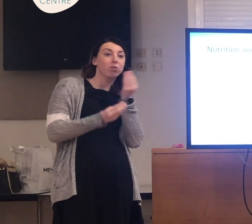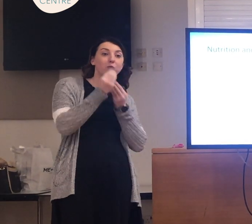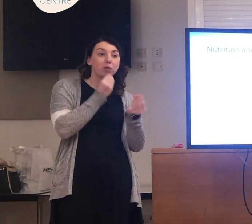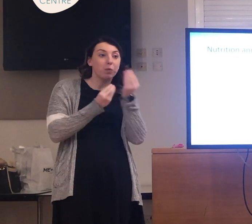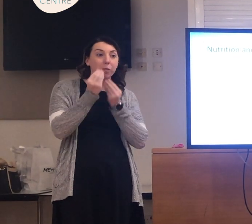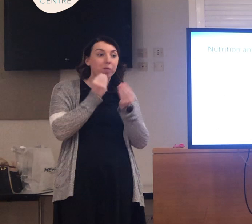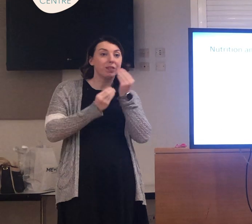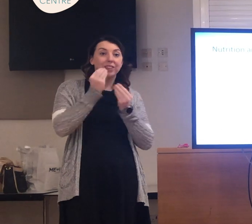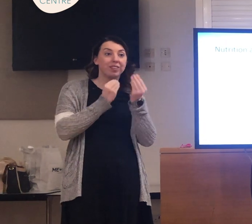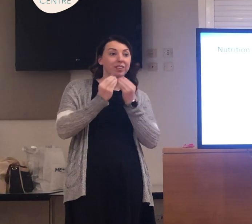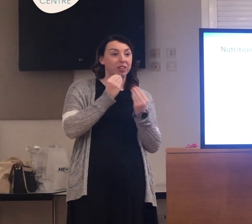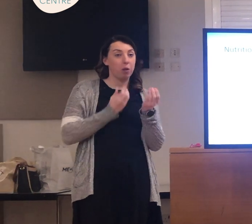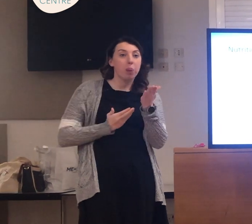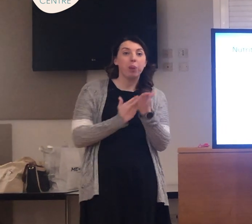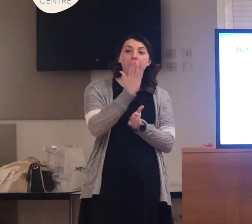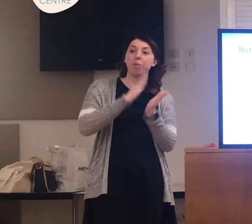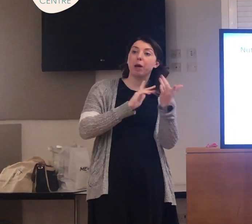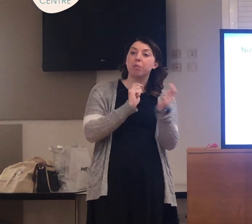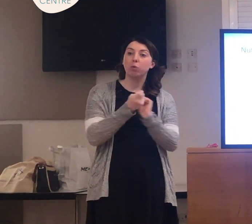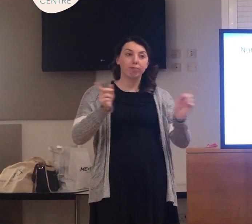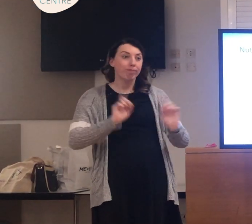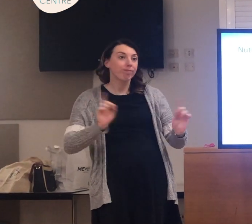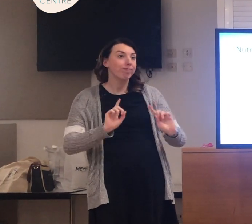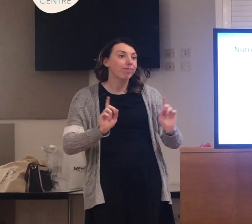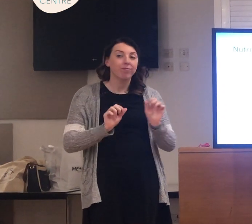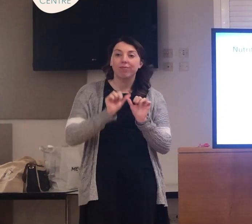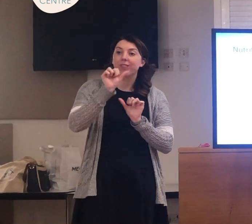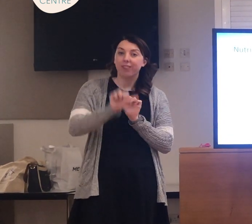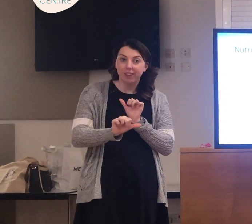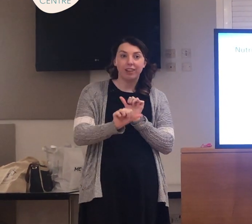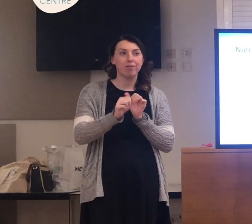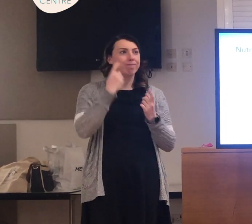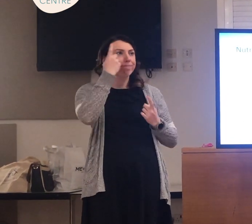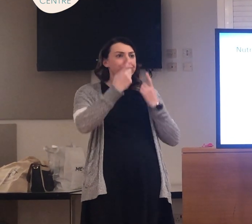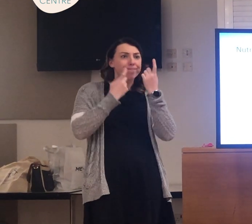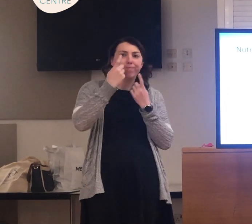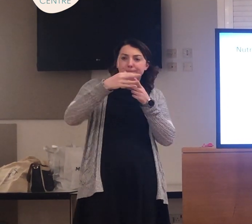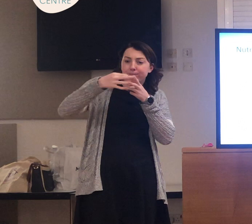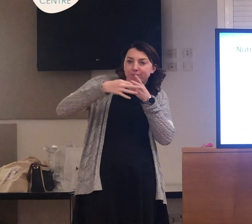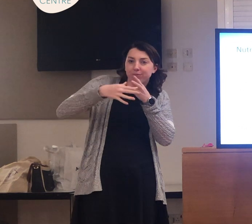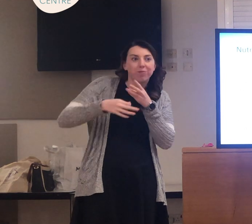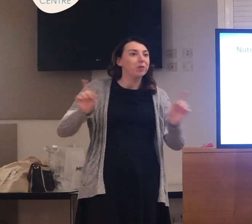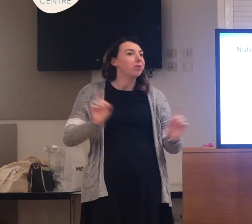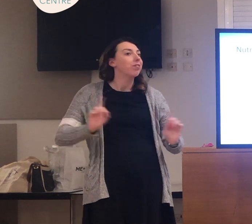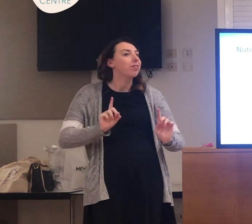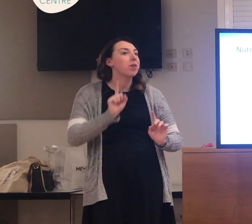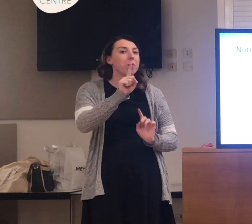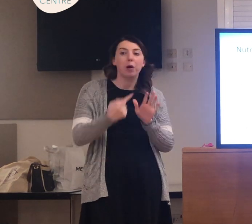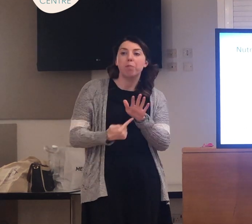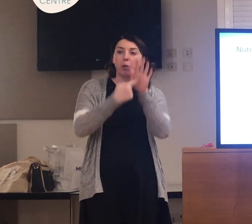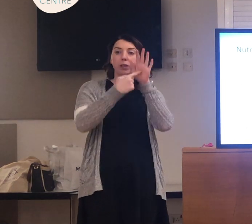nutritionally at menopause and what we need to consider. But it's important